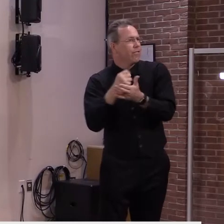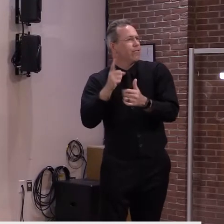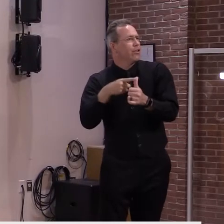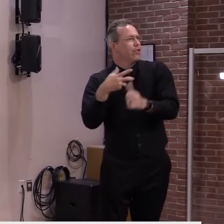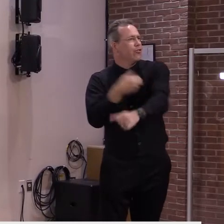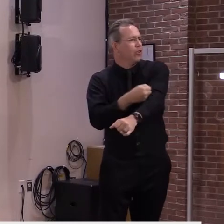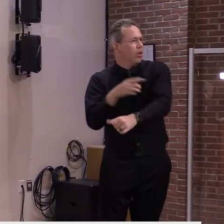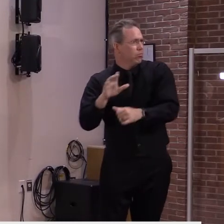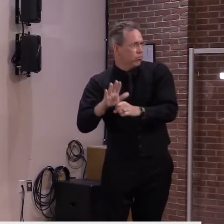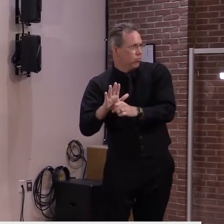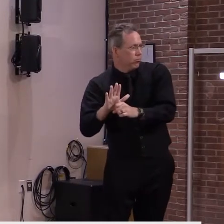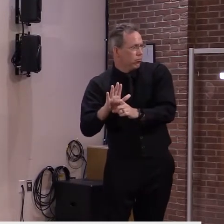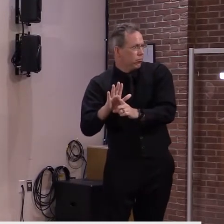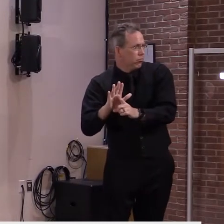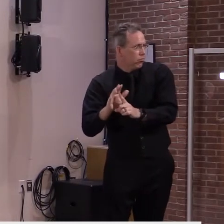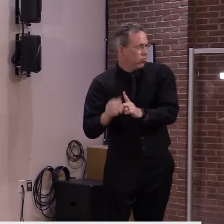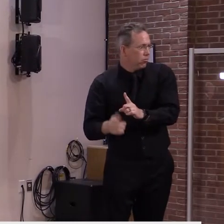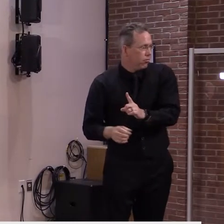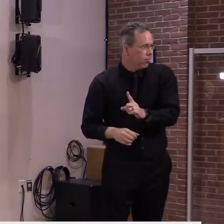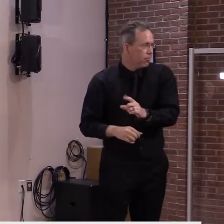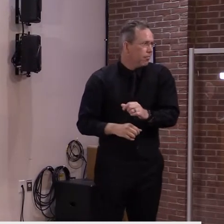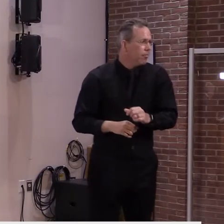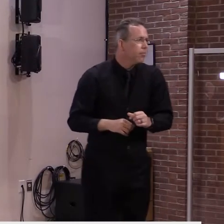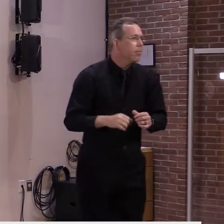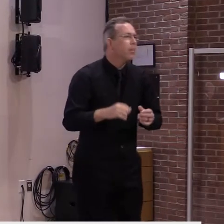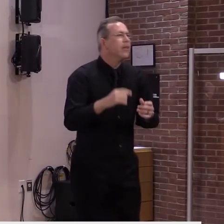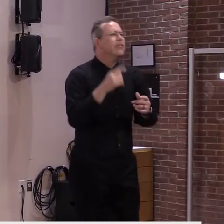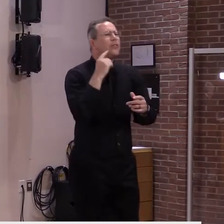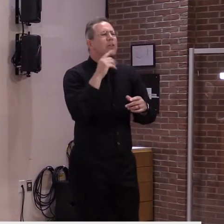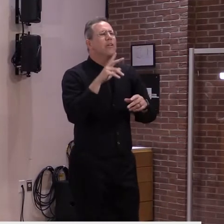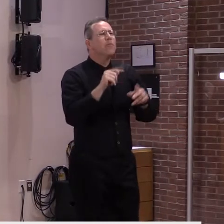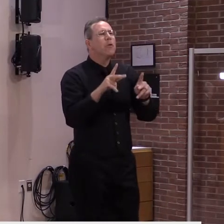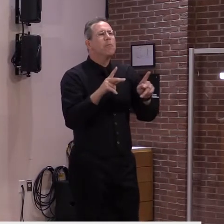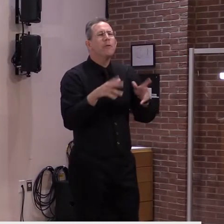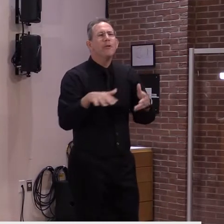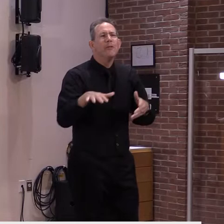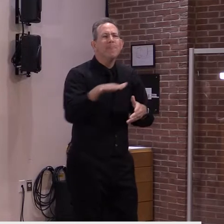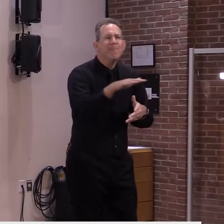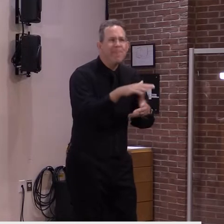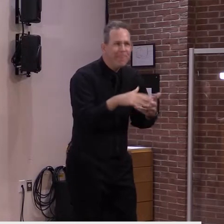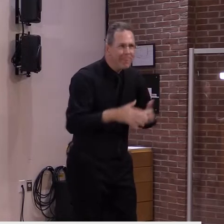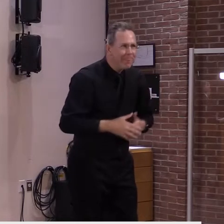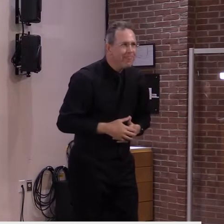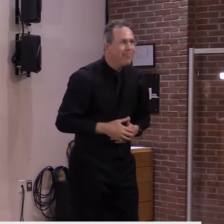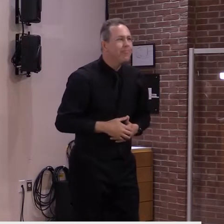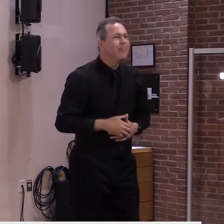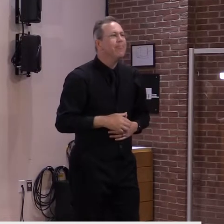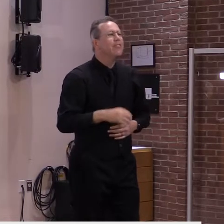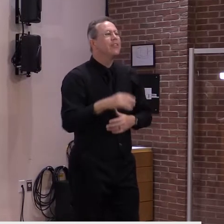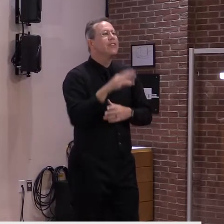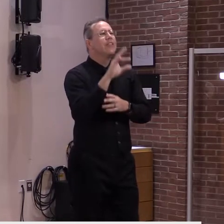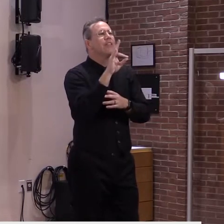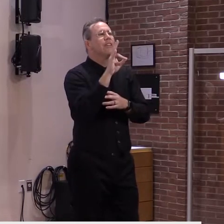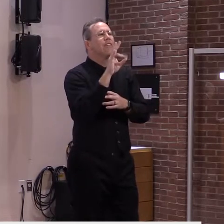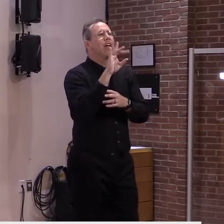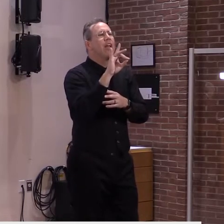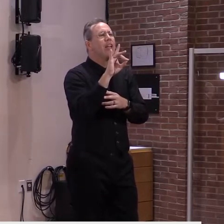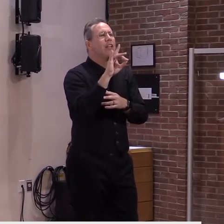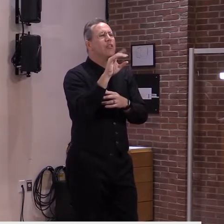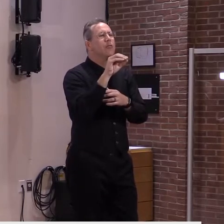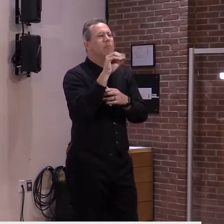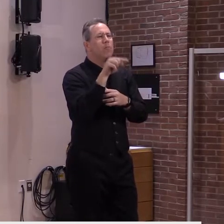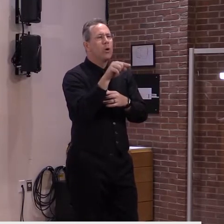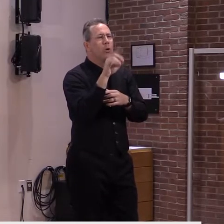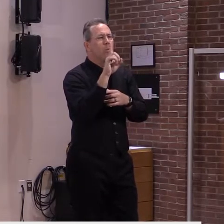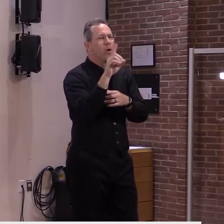Biden uses that measure, Vermonters 18 plus with at least one dose, we're at 78.1%. And